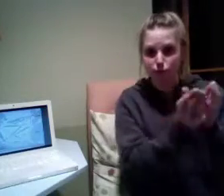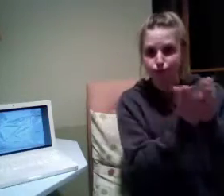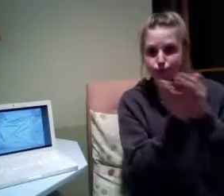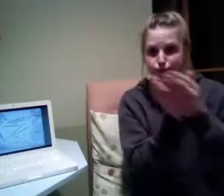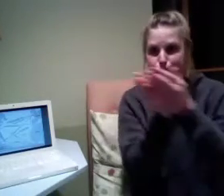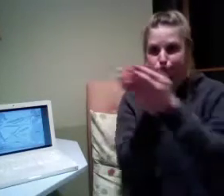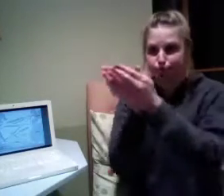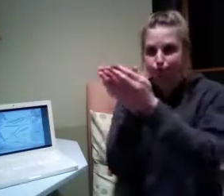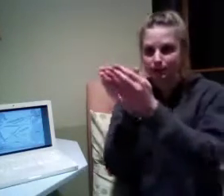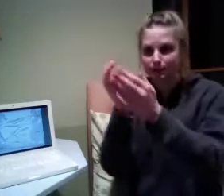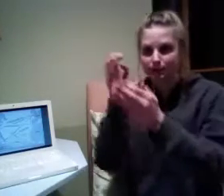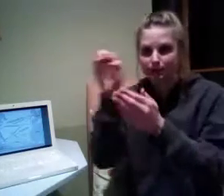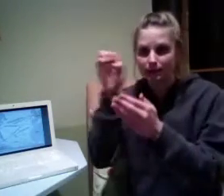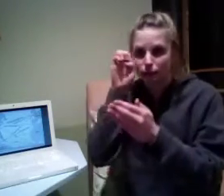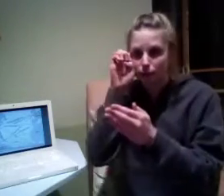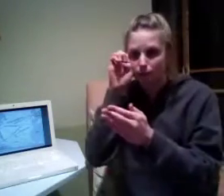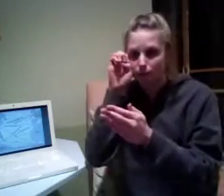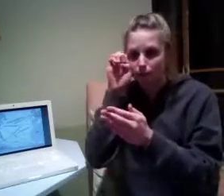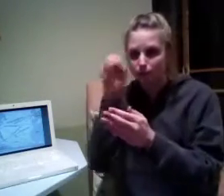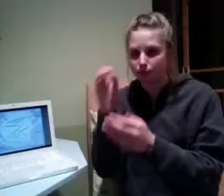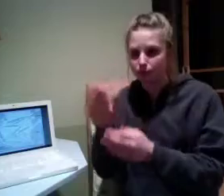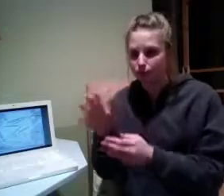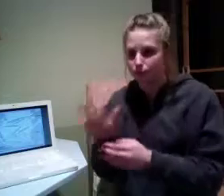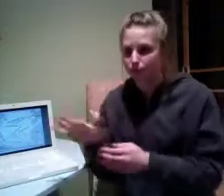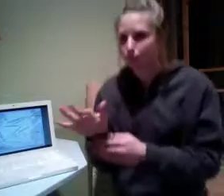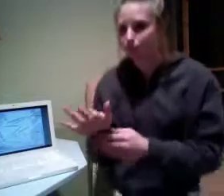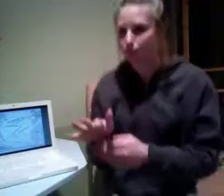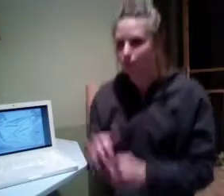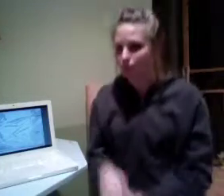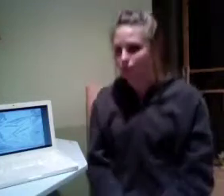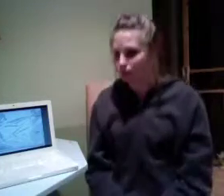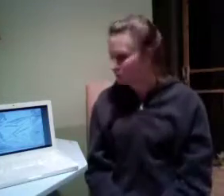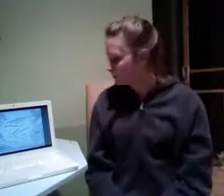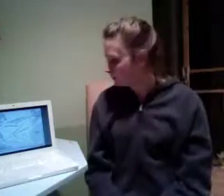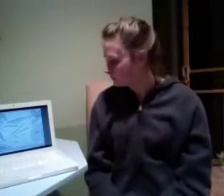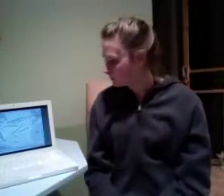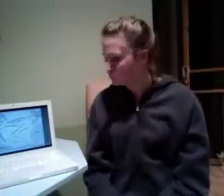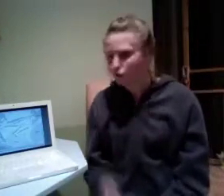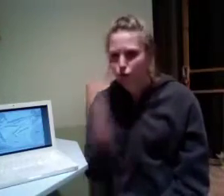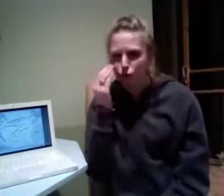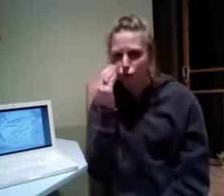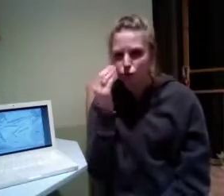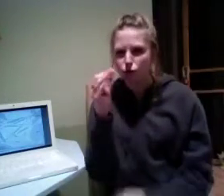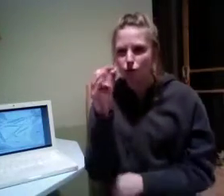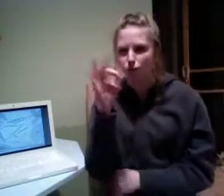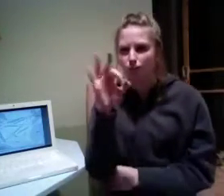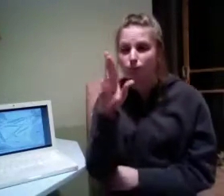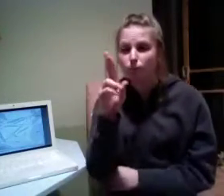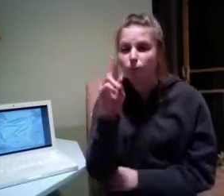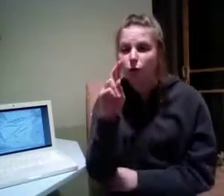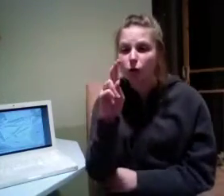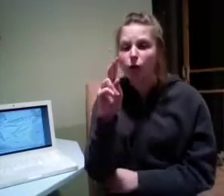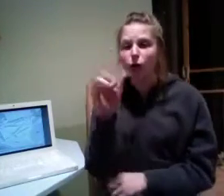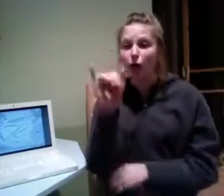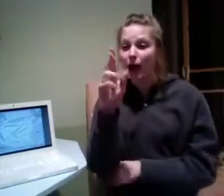you harvest, you grow, you catch, you cut down. Furs, iron, lumber, meat, fish. And then